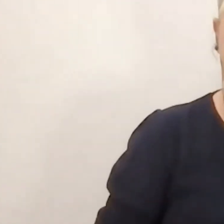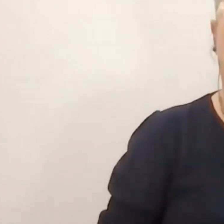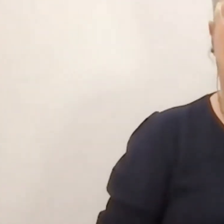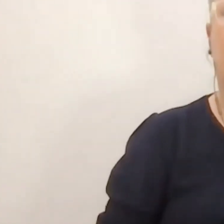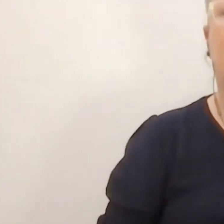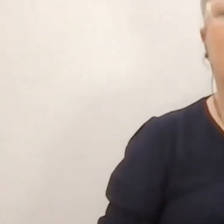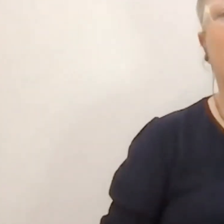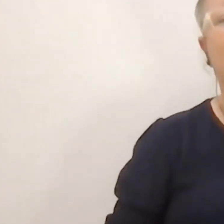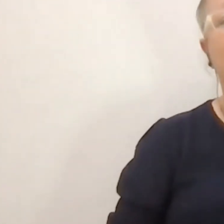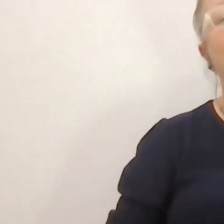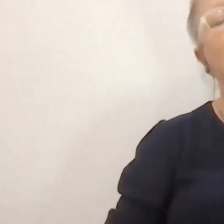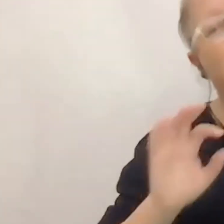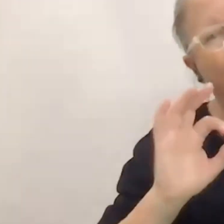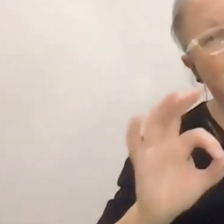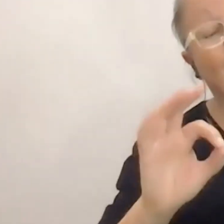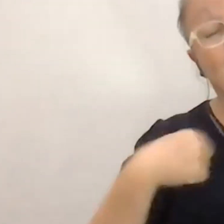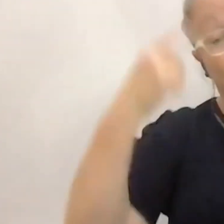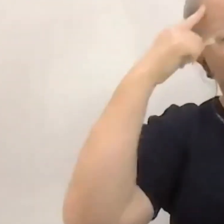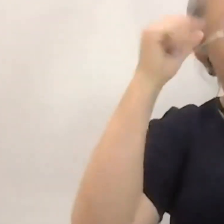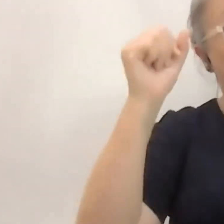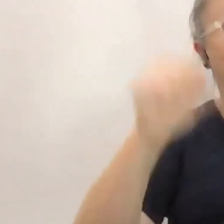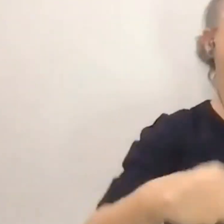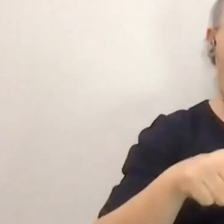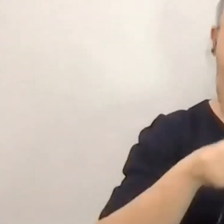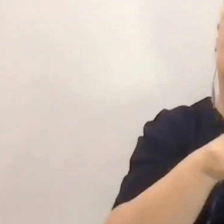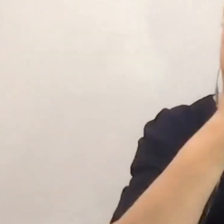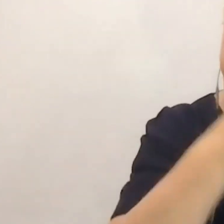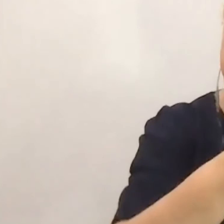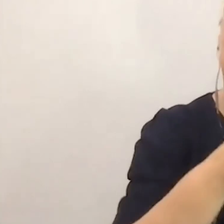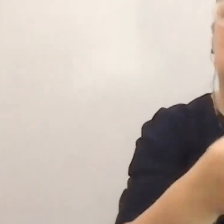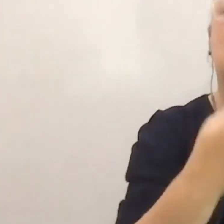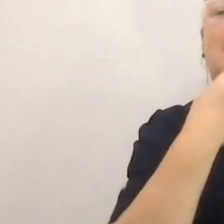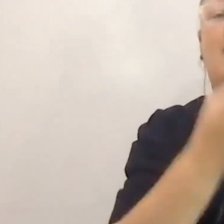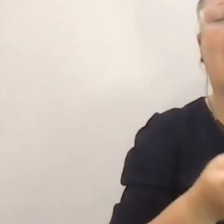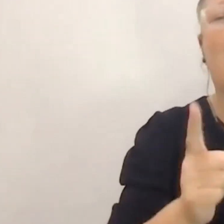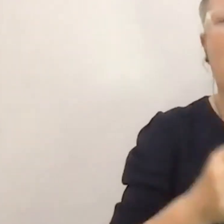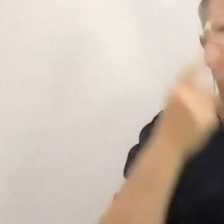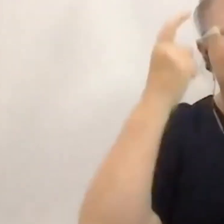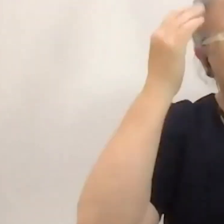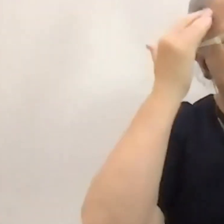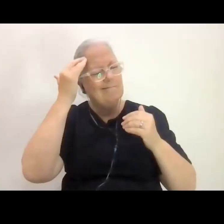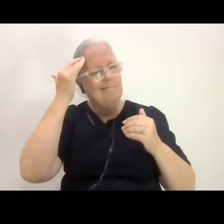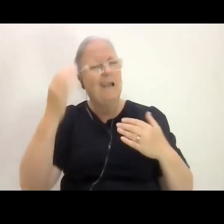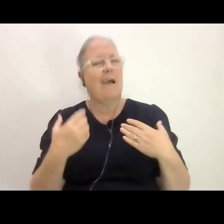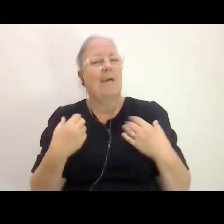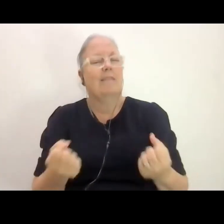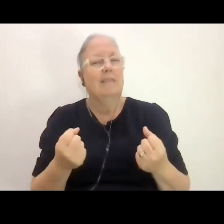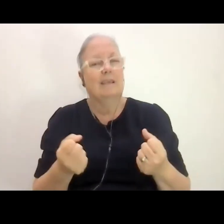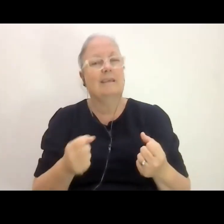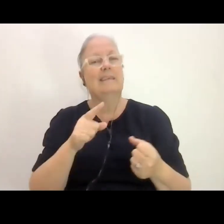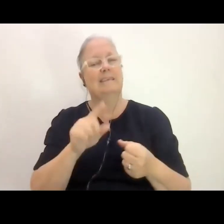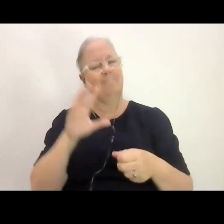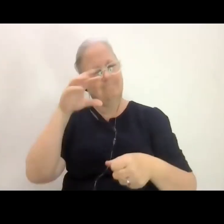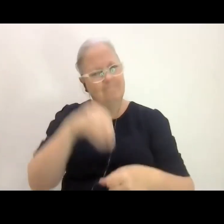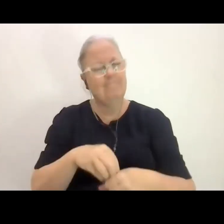Wonderful. Completely agree. And I like, that you mentioned that mental health should be a key part of primary healthcare. We talk